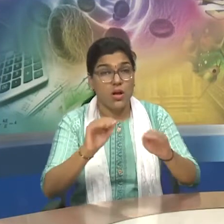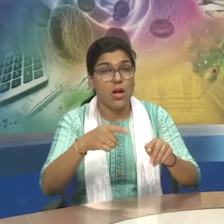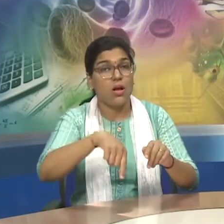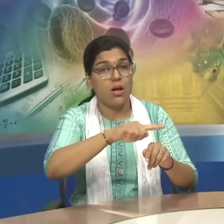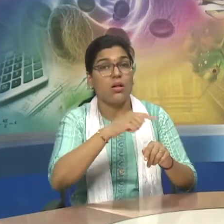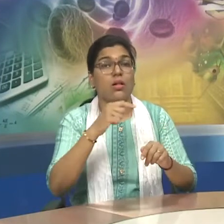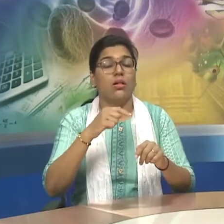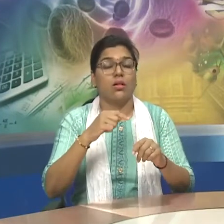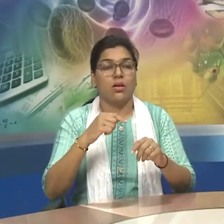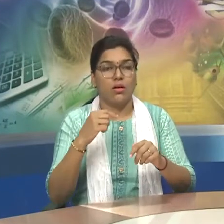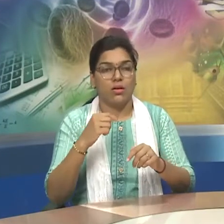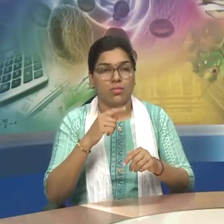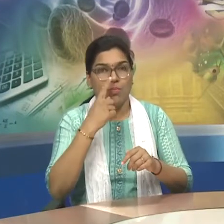activities like